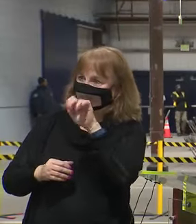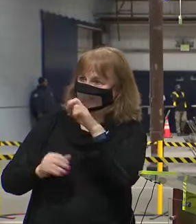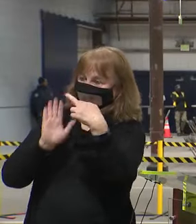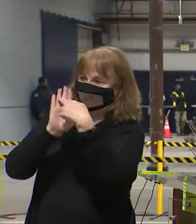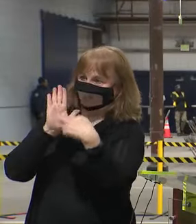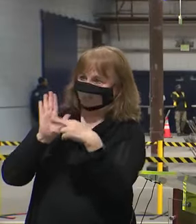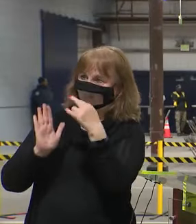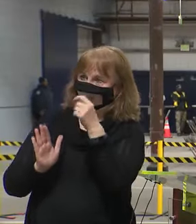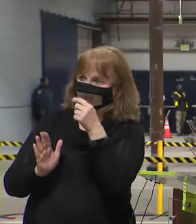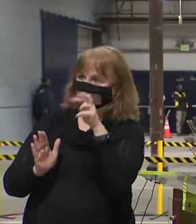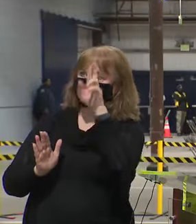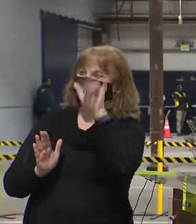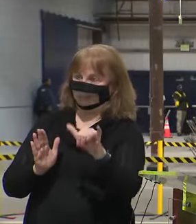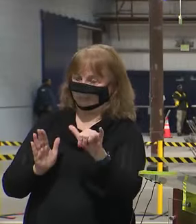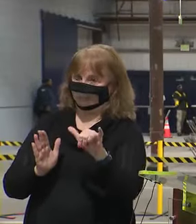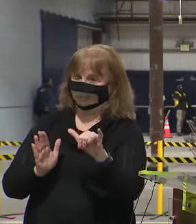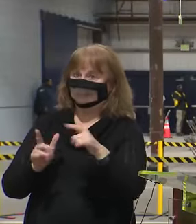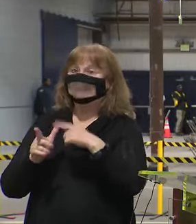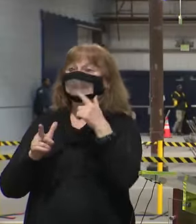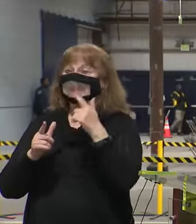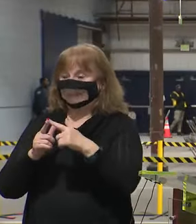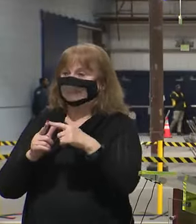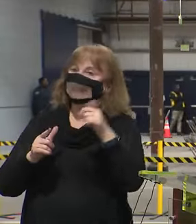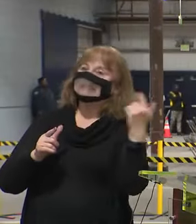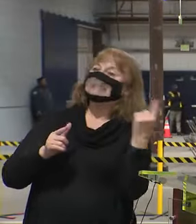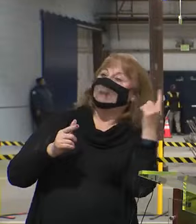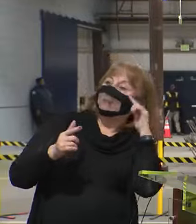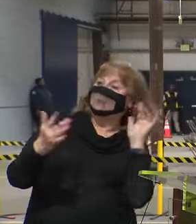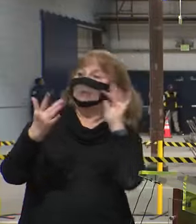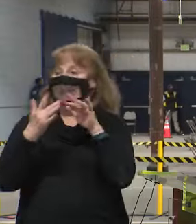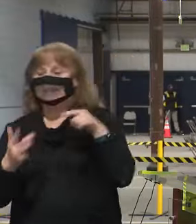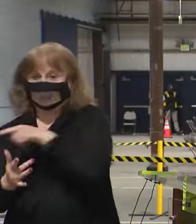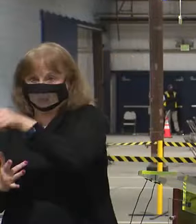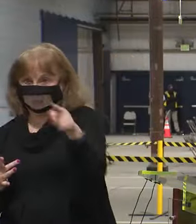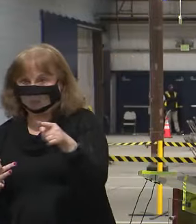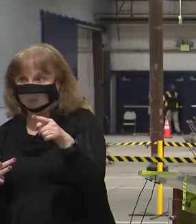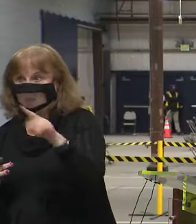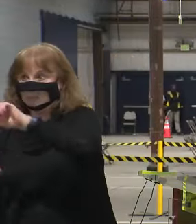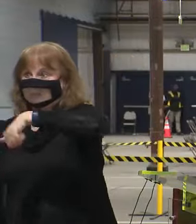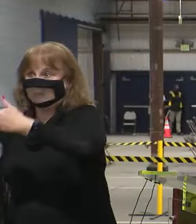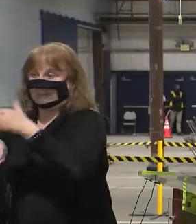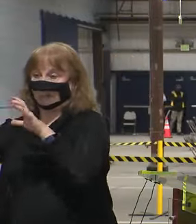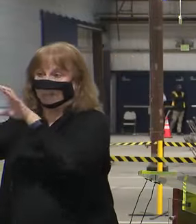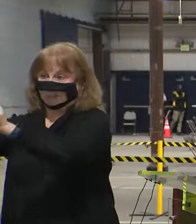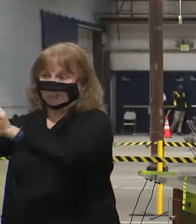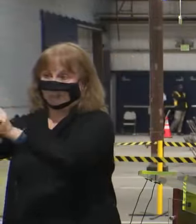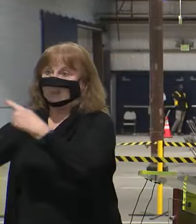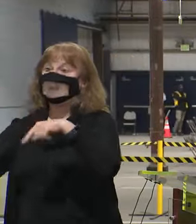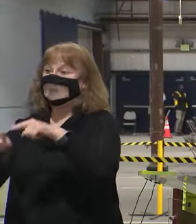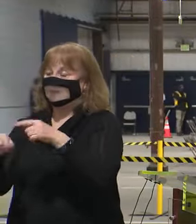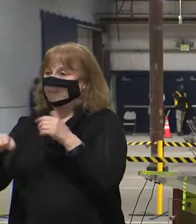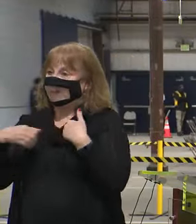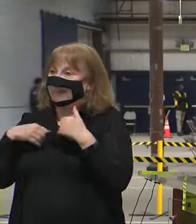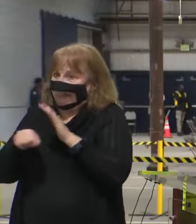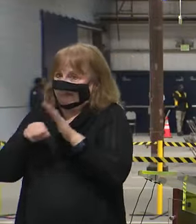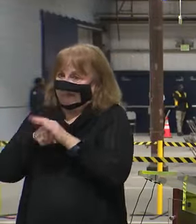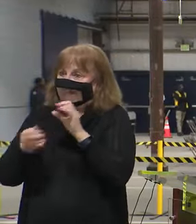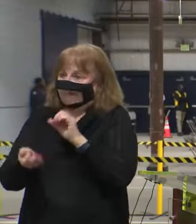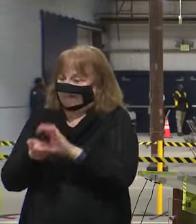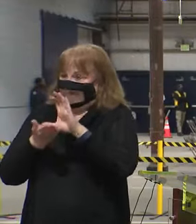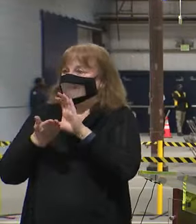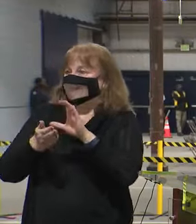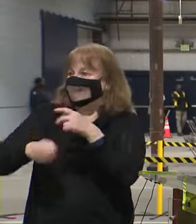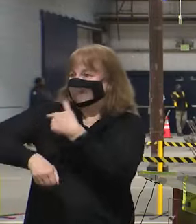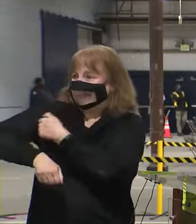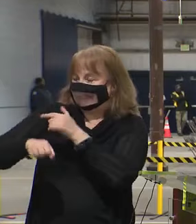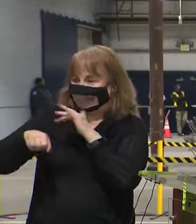baltimorecountymd.gov/vaccine registry. You will then be contacted to schedule an appointment when vaccine is available and when we